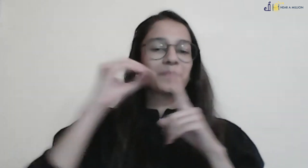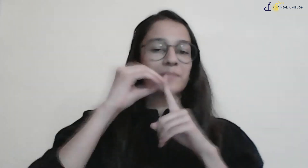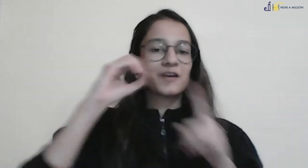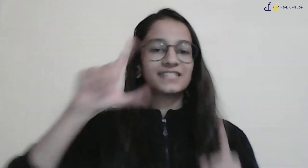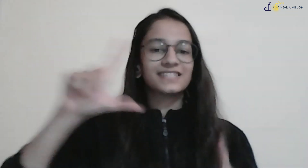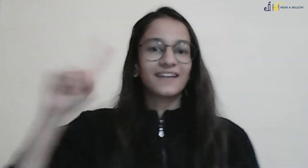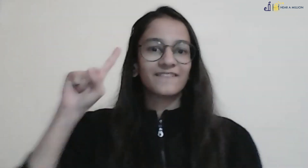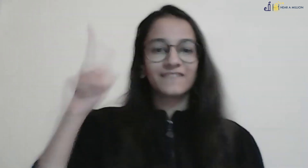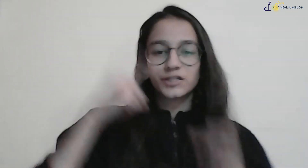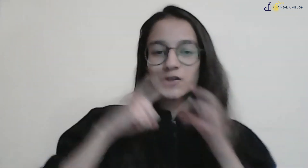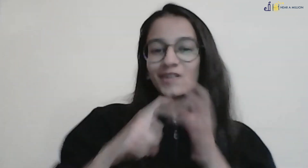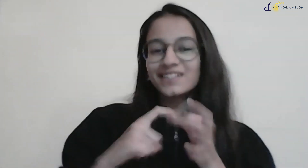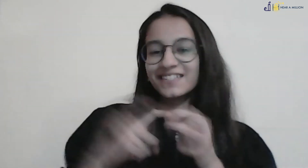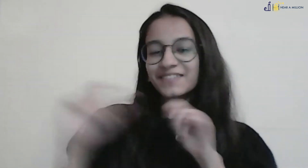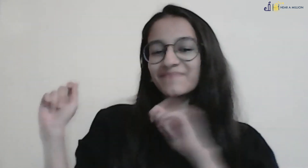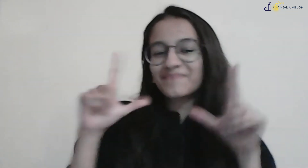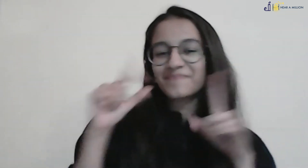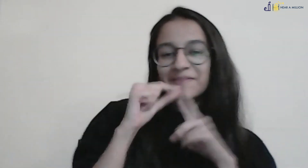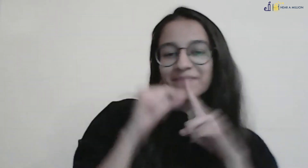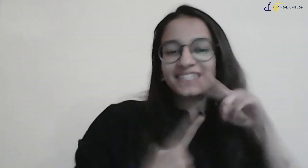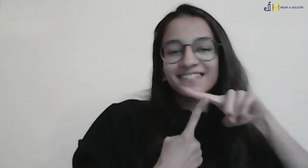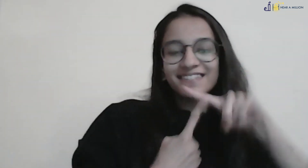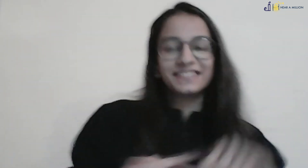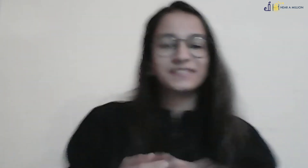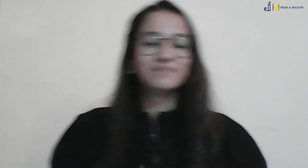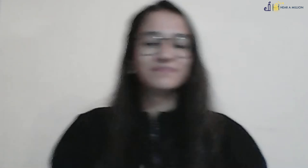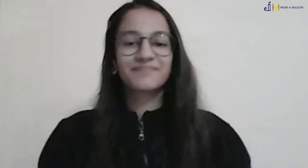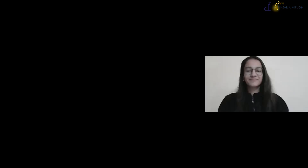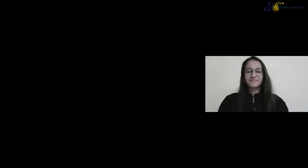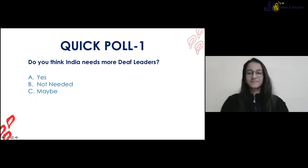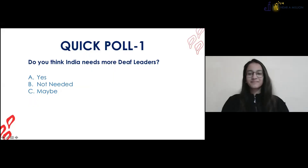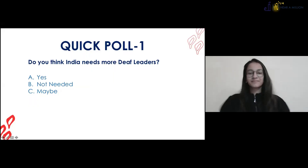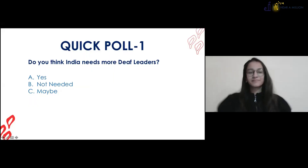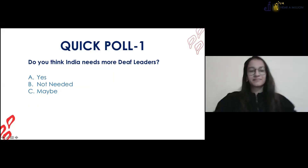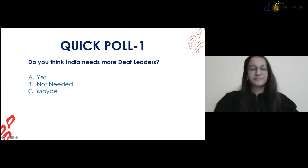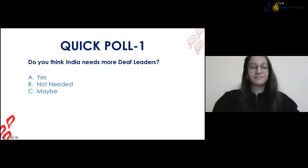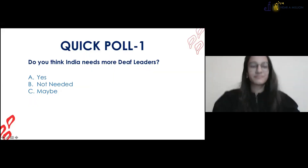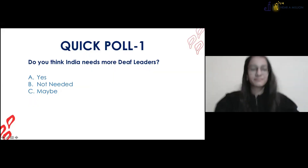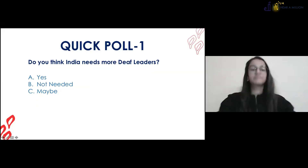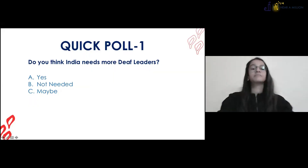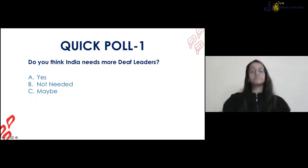Manan also. So now we will have a poll question. Can we have a poll question, please?